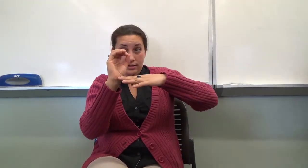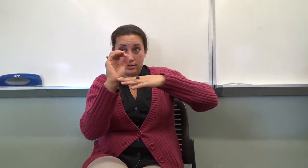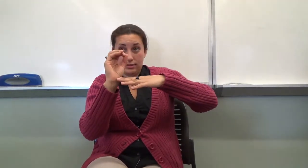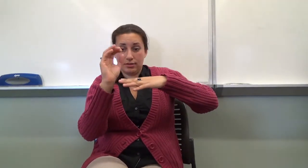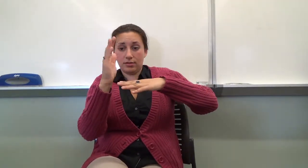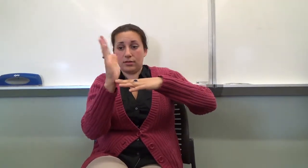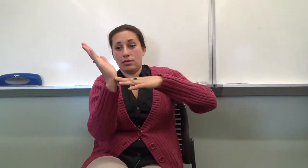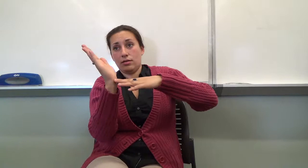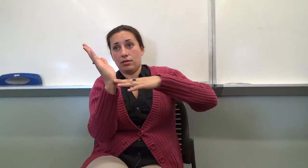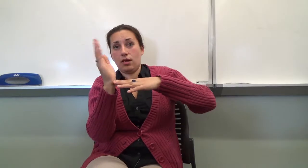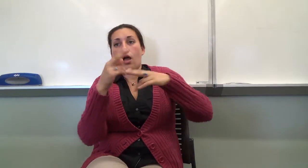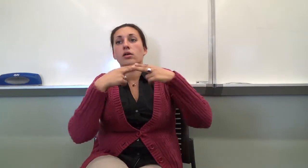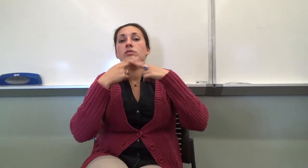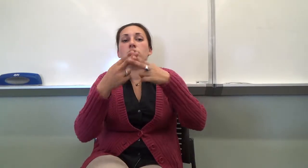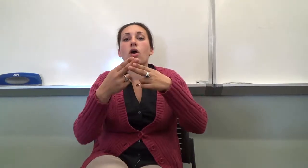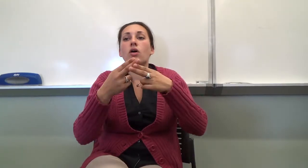obtuse angle. So